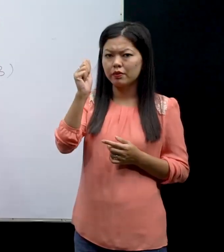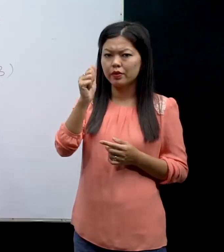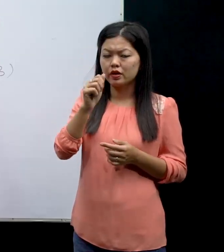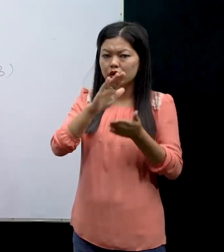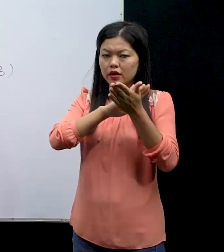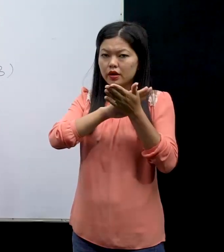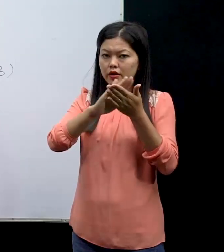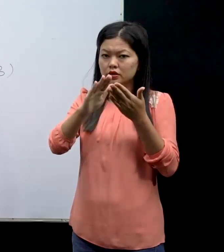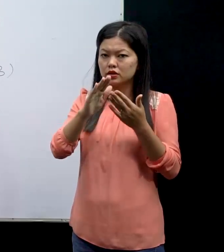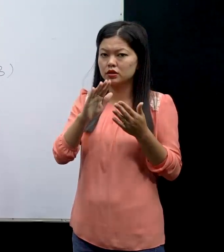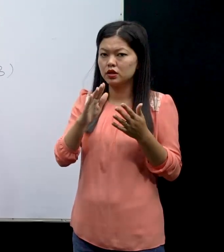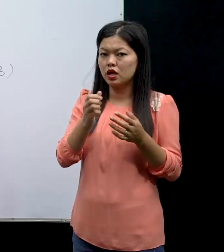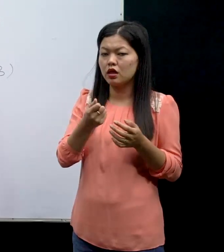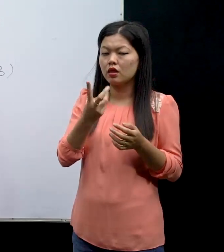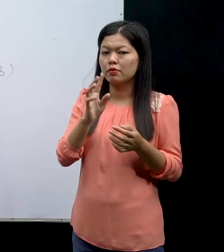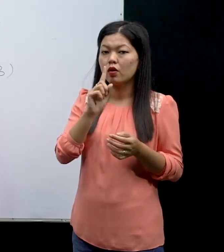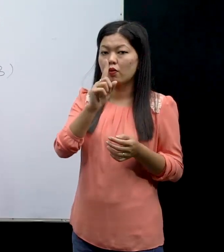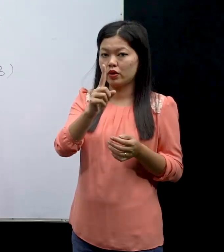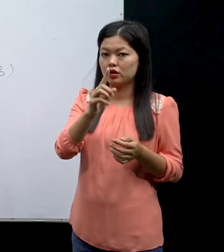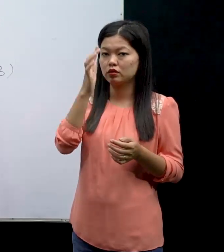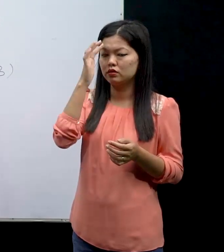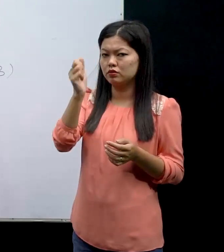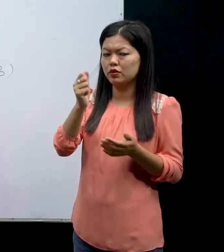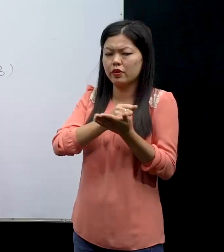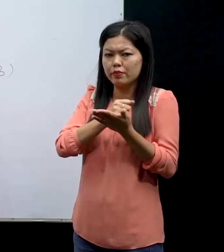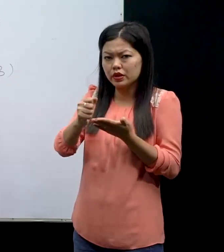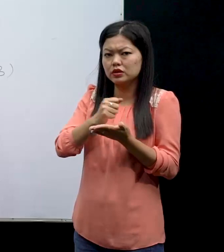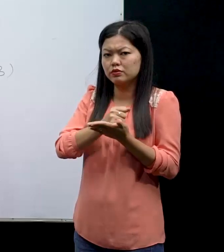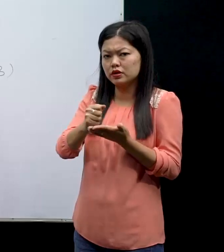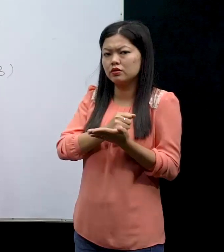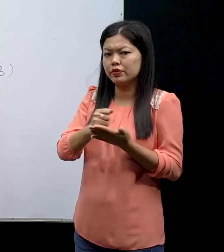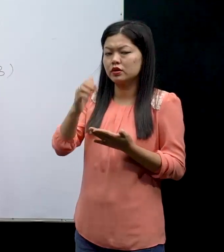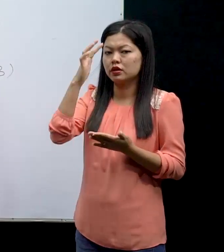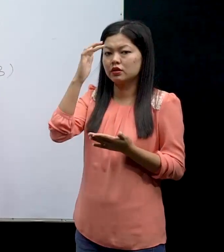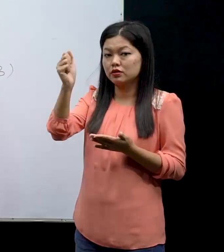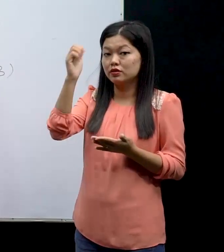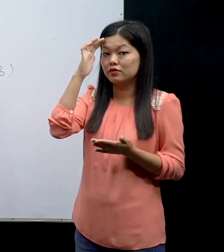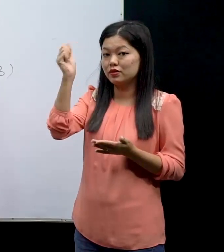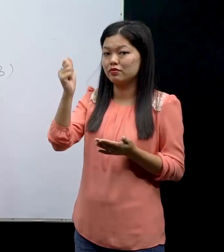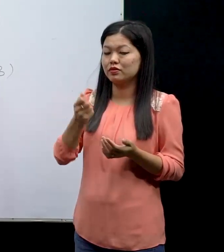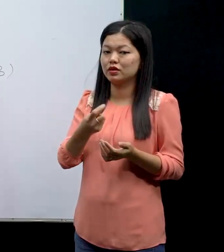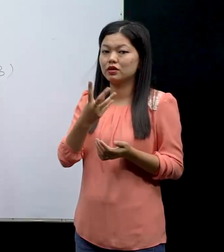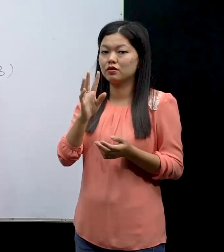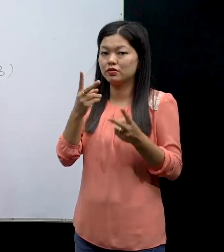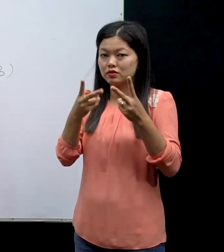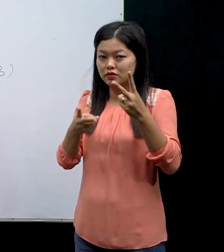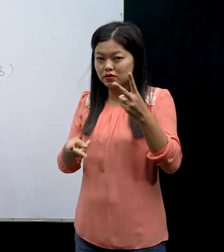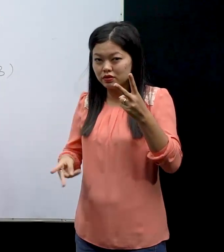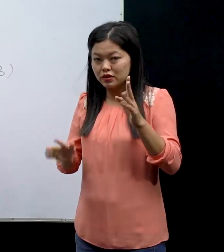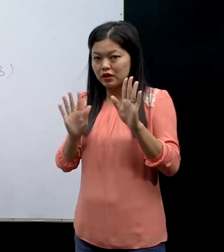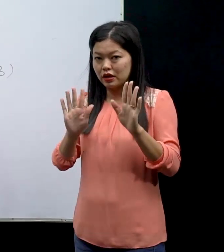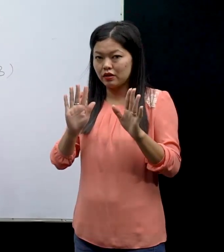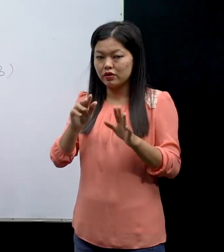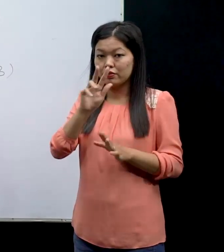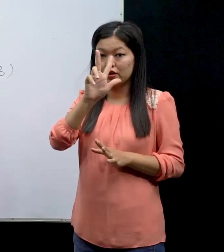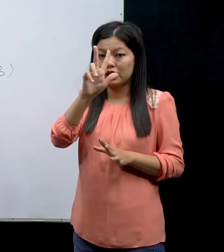see, this one you have to practice, okay? If you practice, you'll get used to all the numbers. So now see, for hydrogen, now we know,